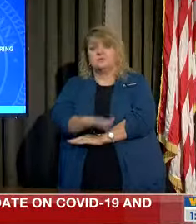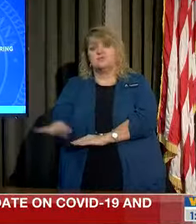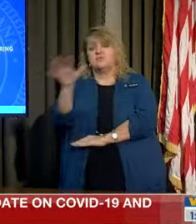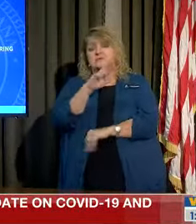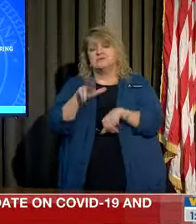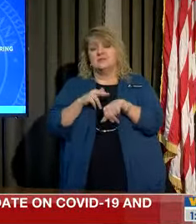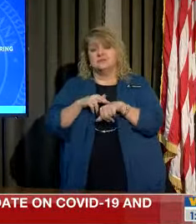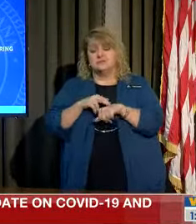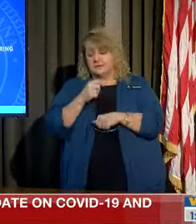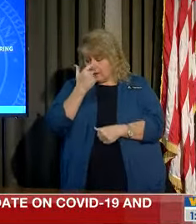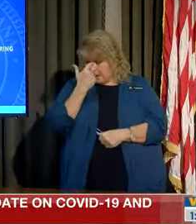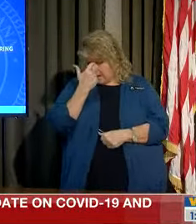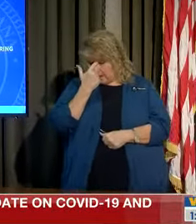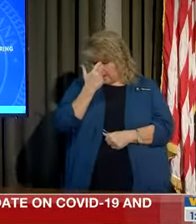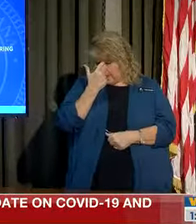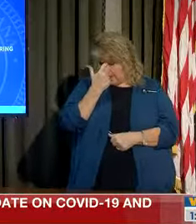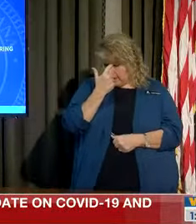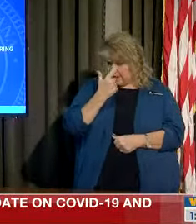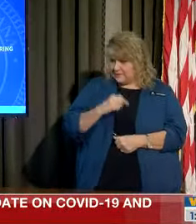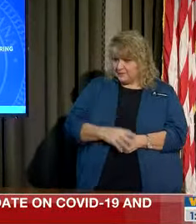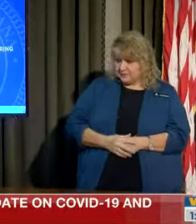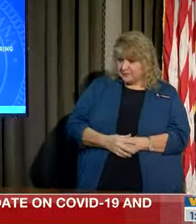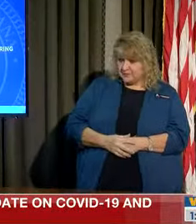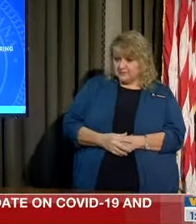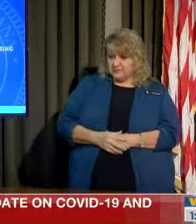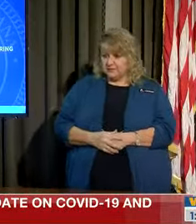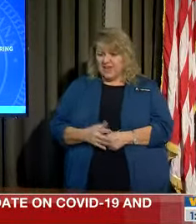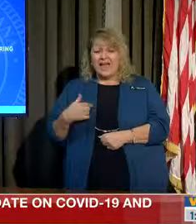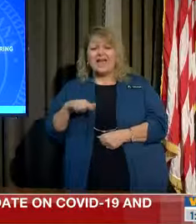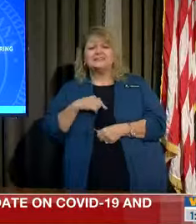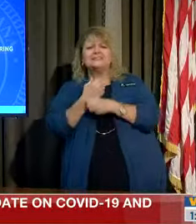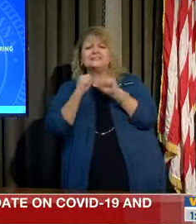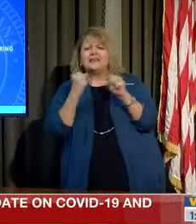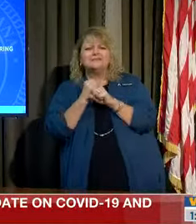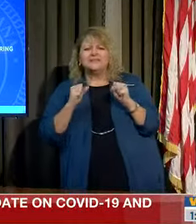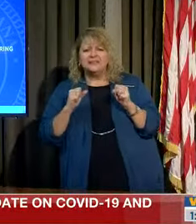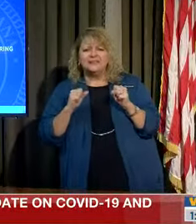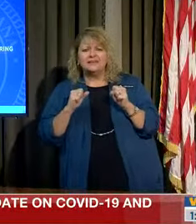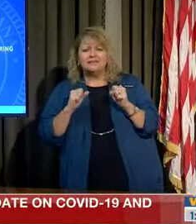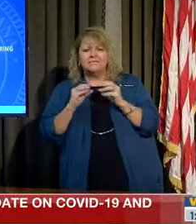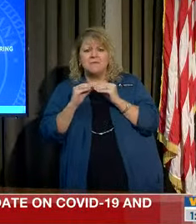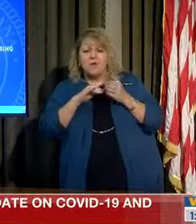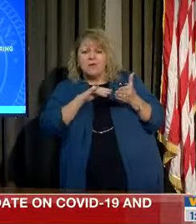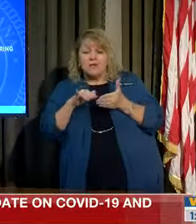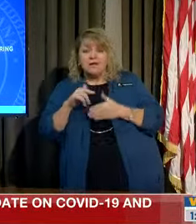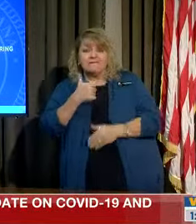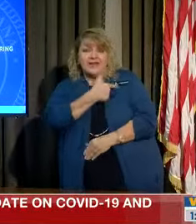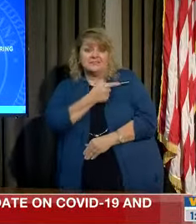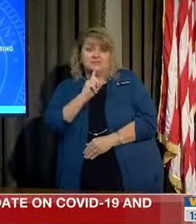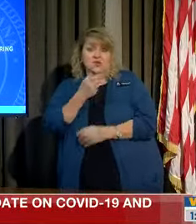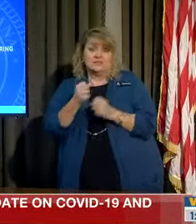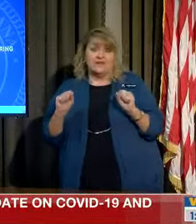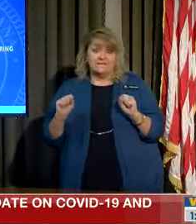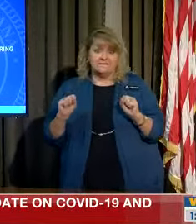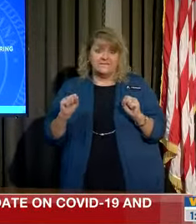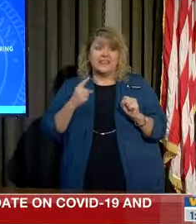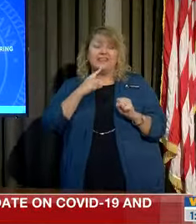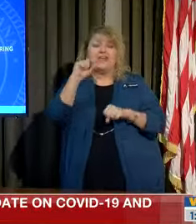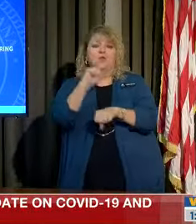we've never had as robust a safety monitoring apparatus as we have right now. These vaccines are safe, these vaccines are